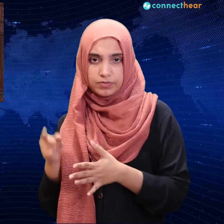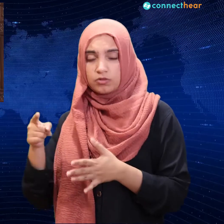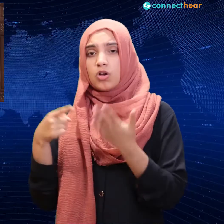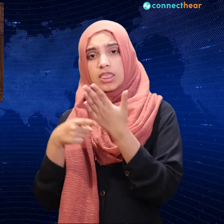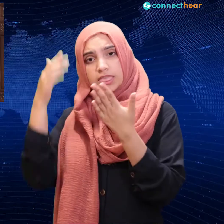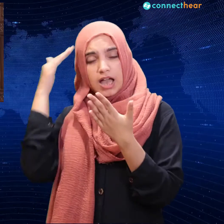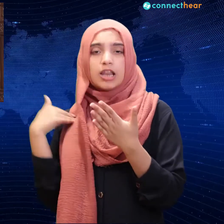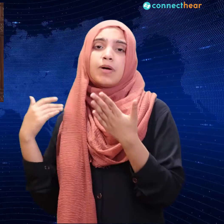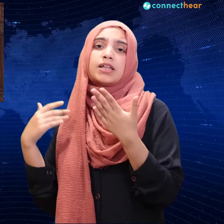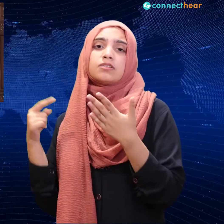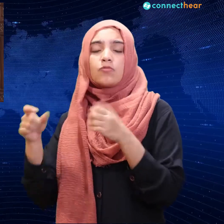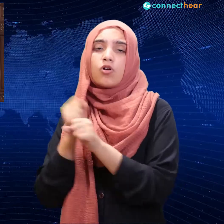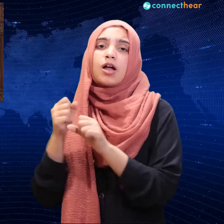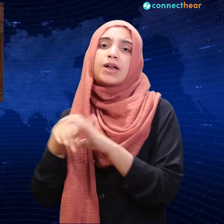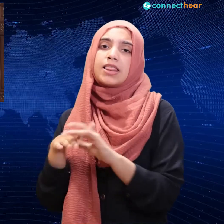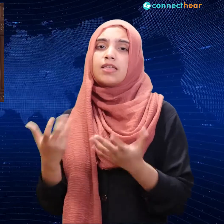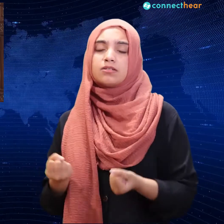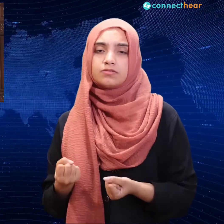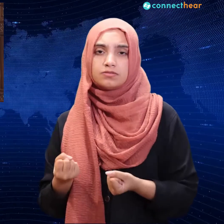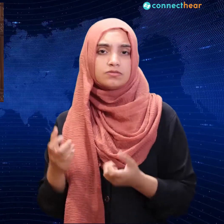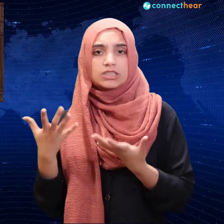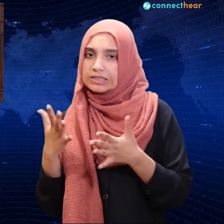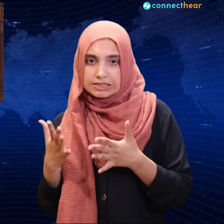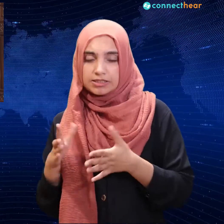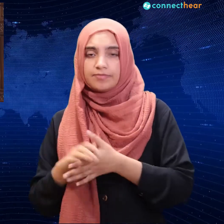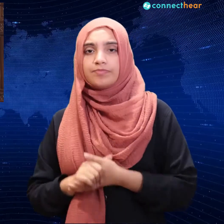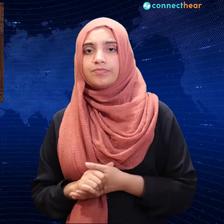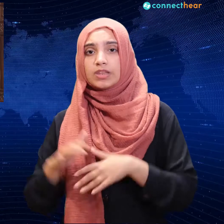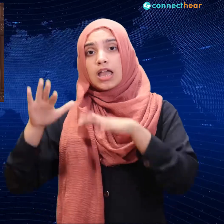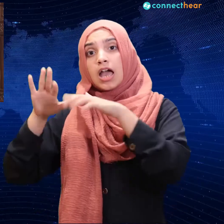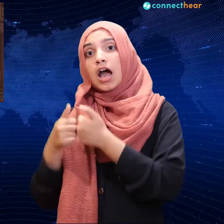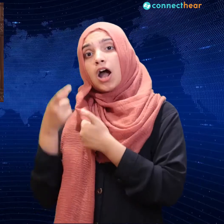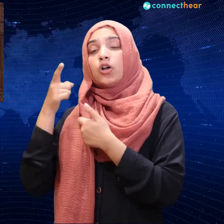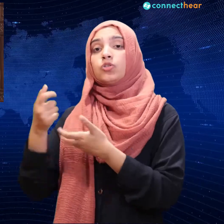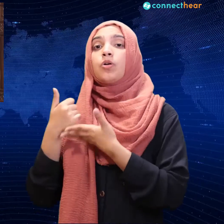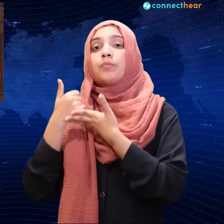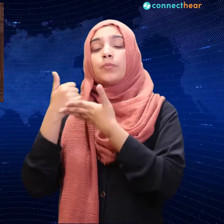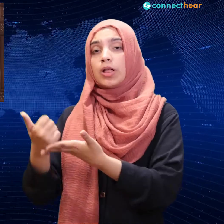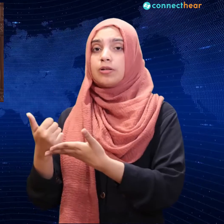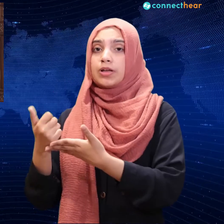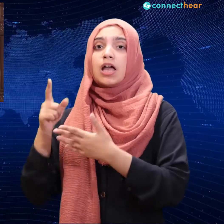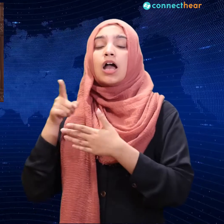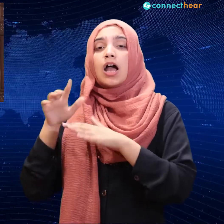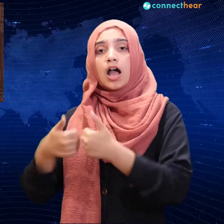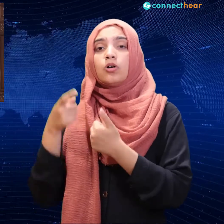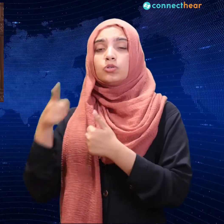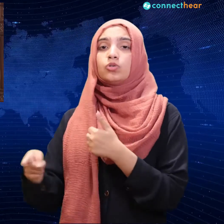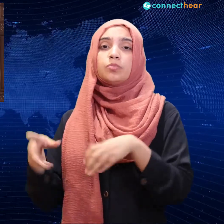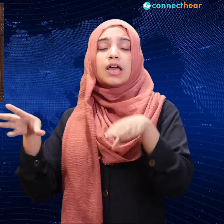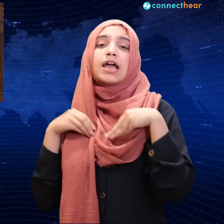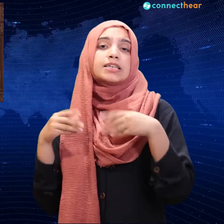Taliban government. How much can you accept that they are rescinding